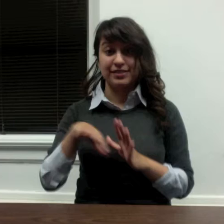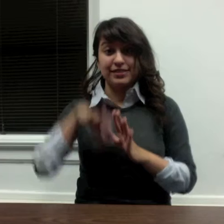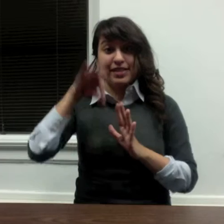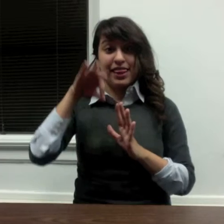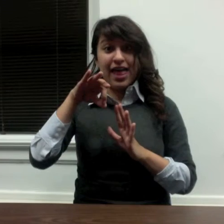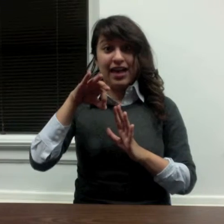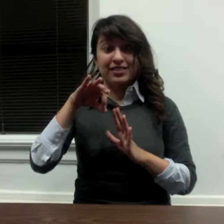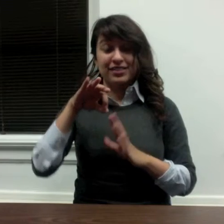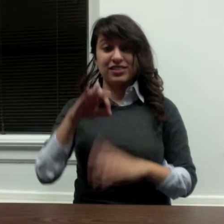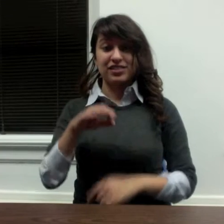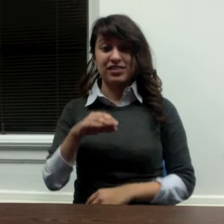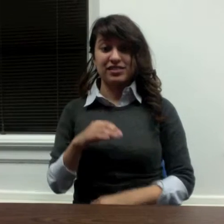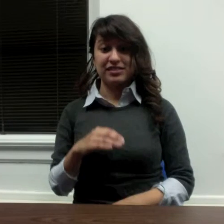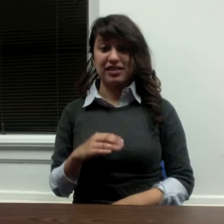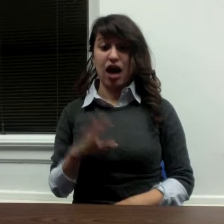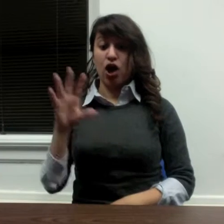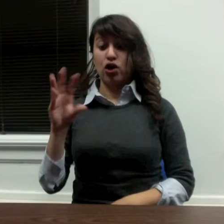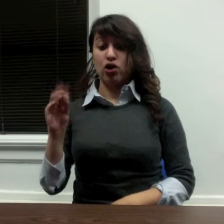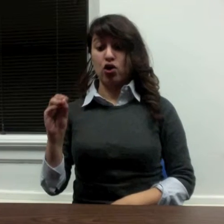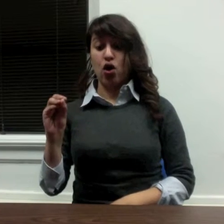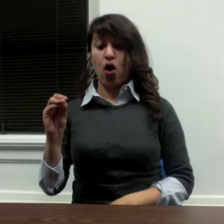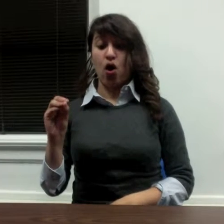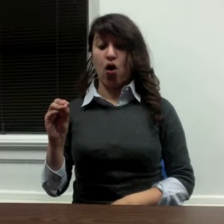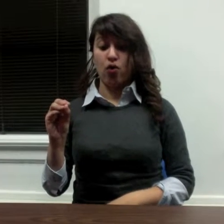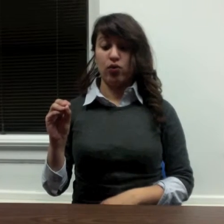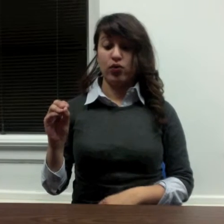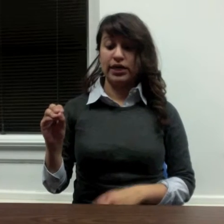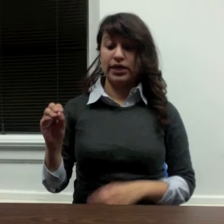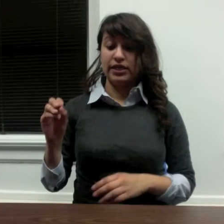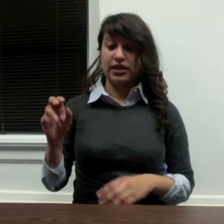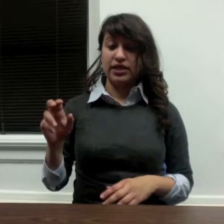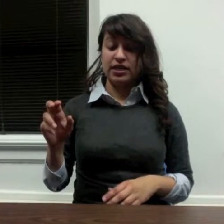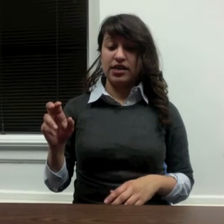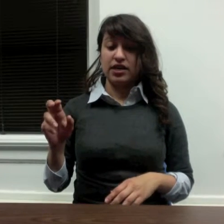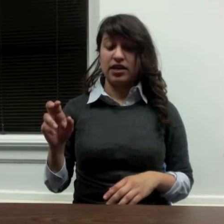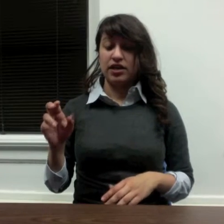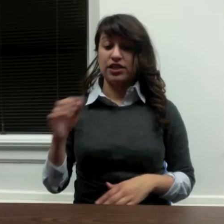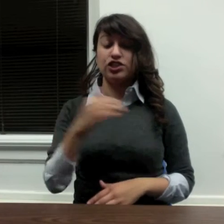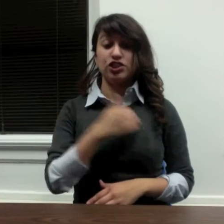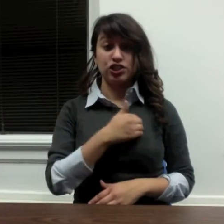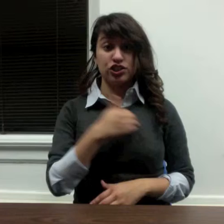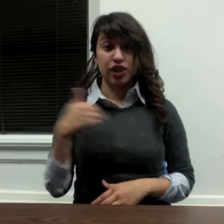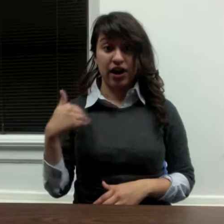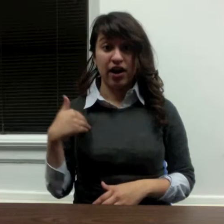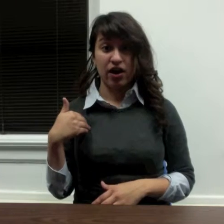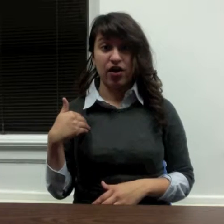The other co-chair is Tim Mahoney, which many of you may know him.